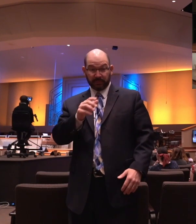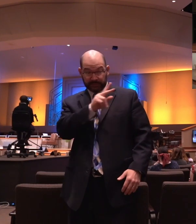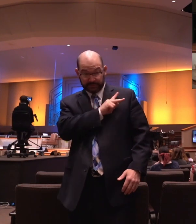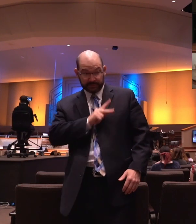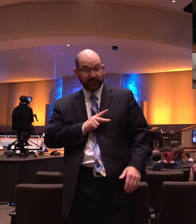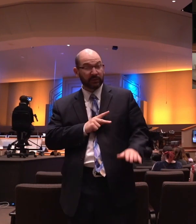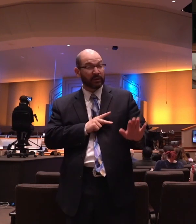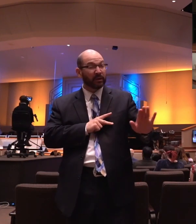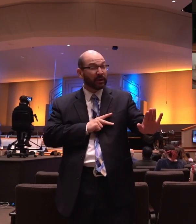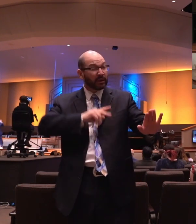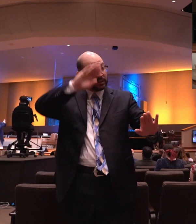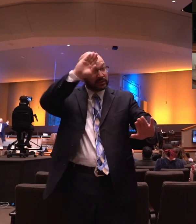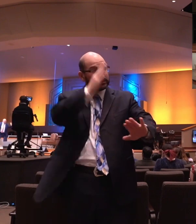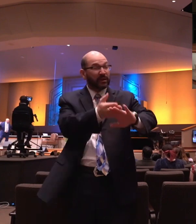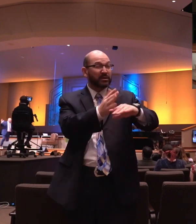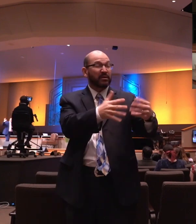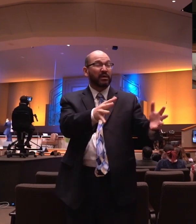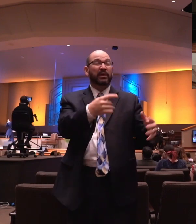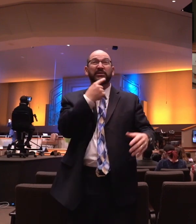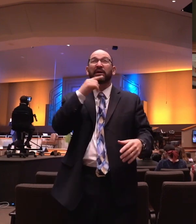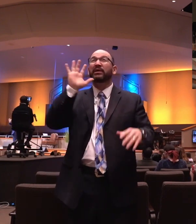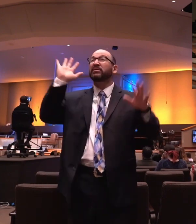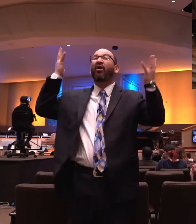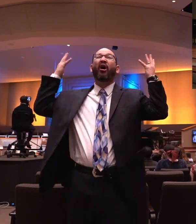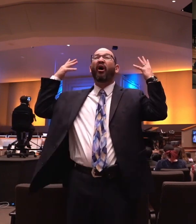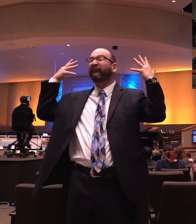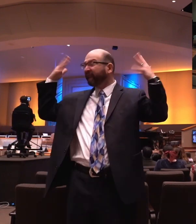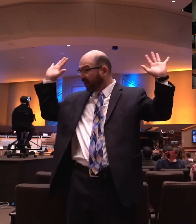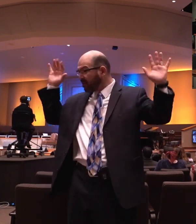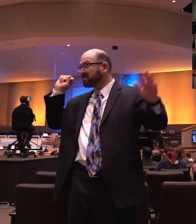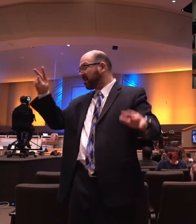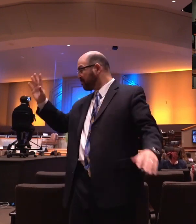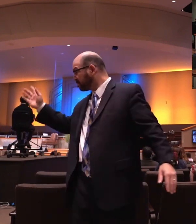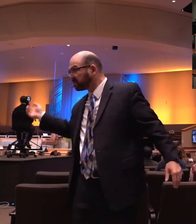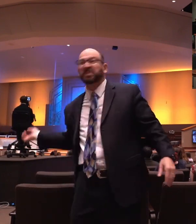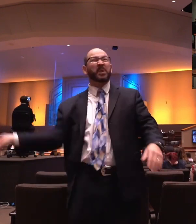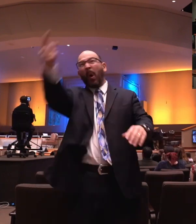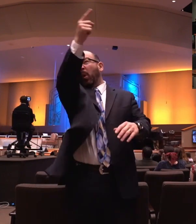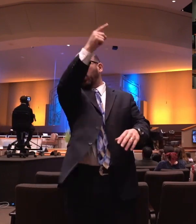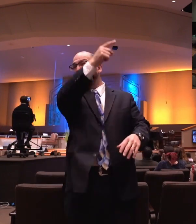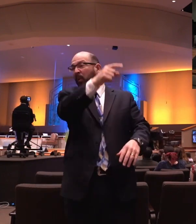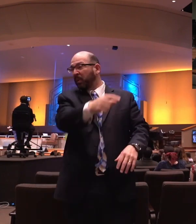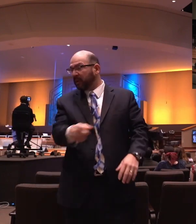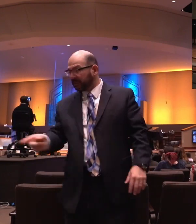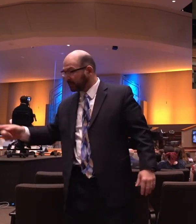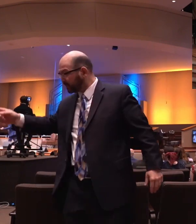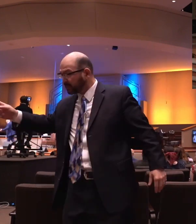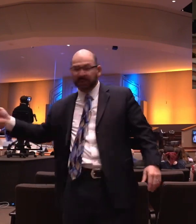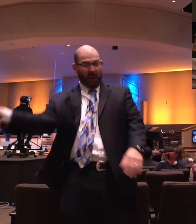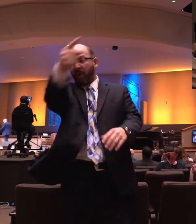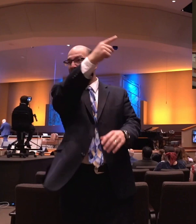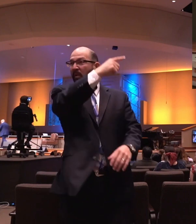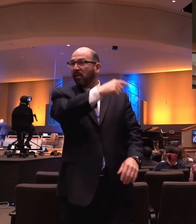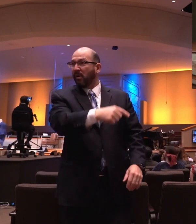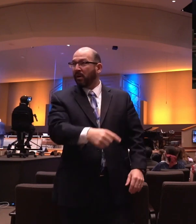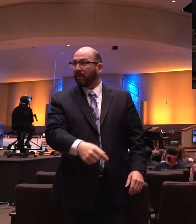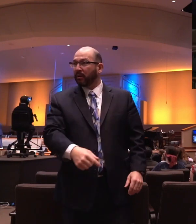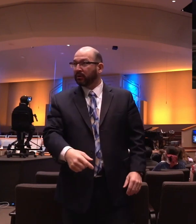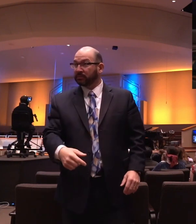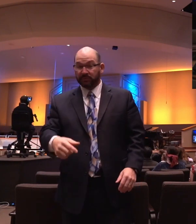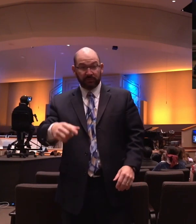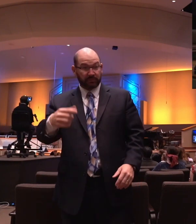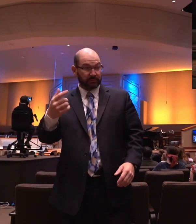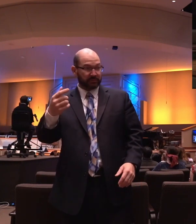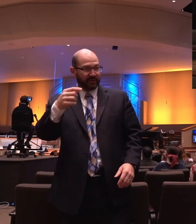perished. And he said, That's it. Get out of here. And Moses and the children of Israel spoiled the Egyptians